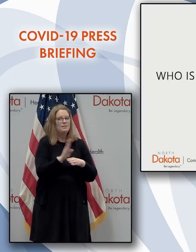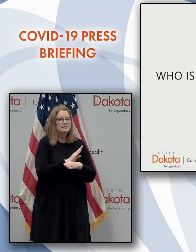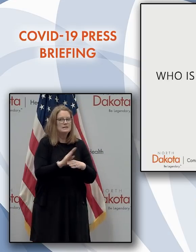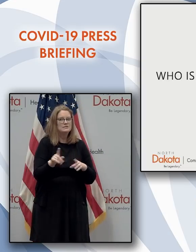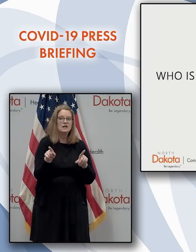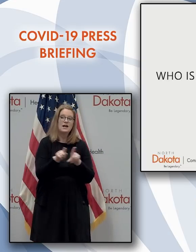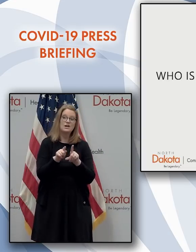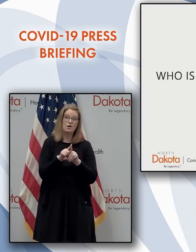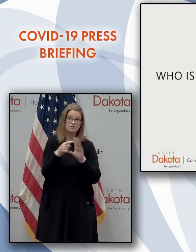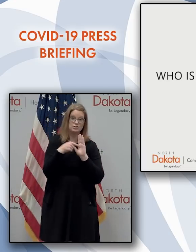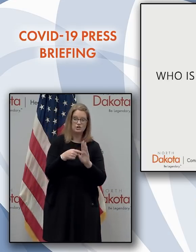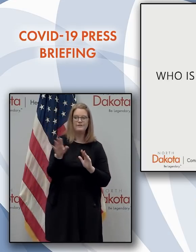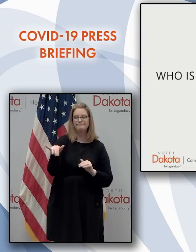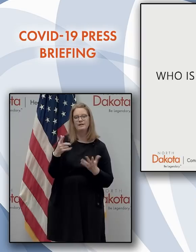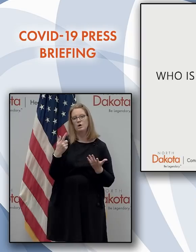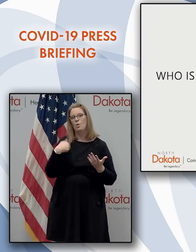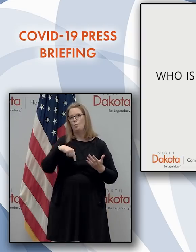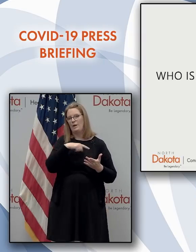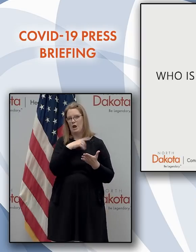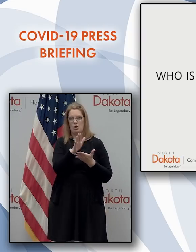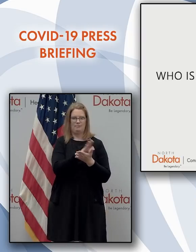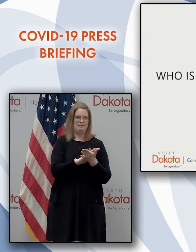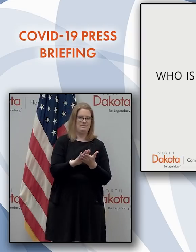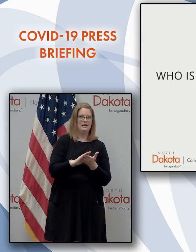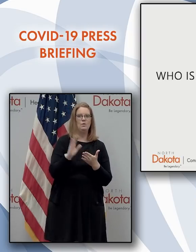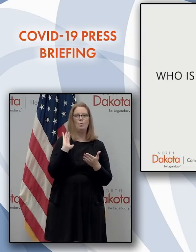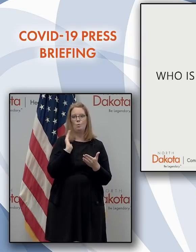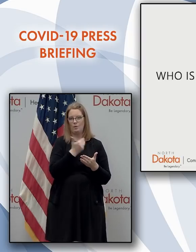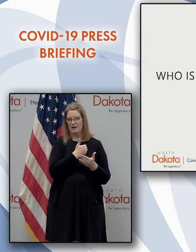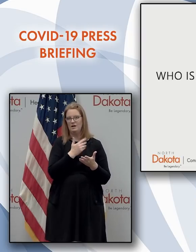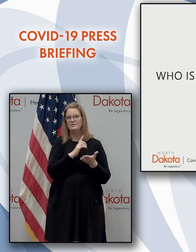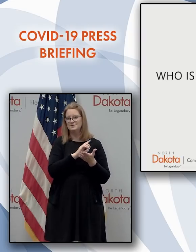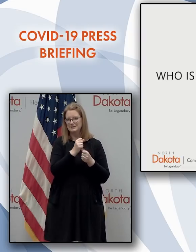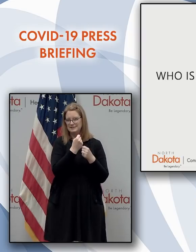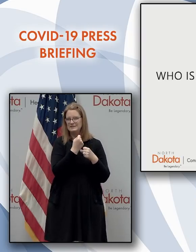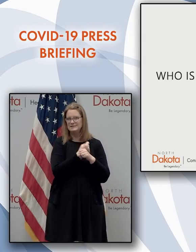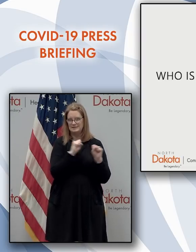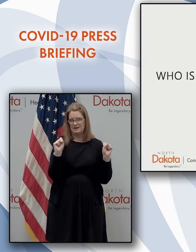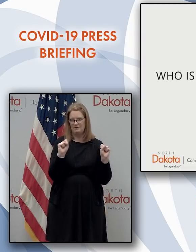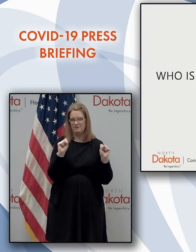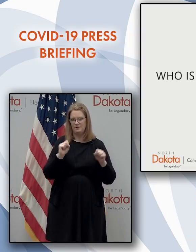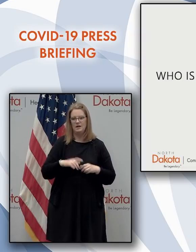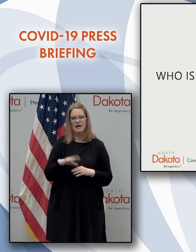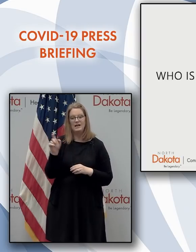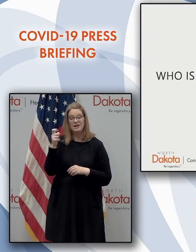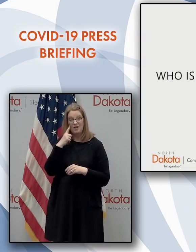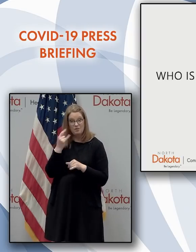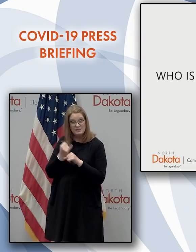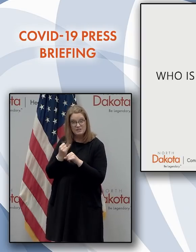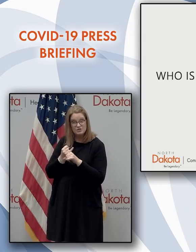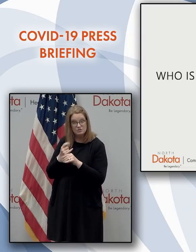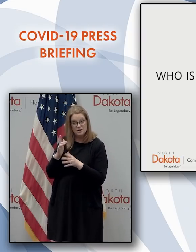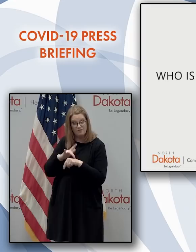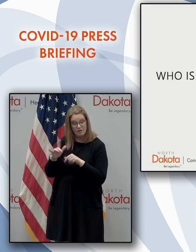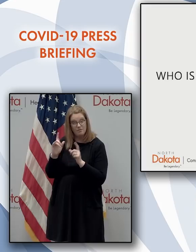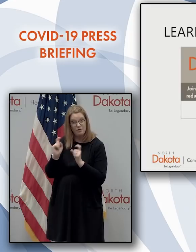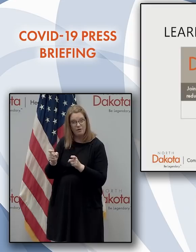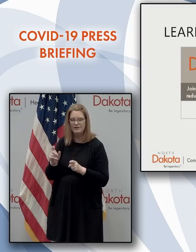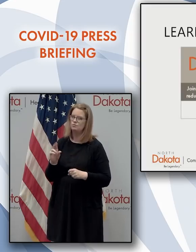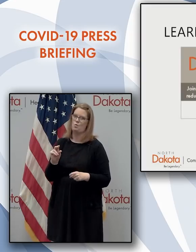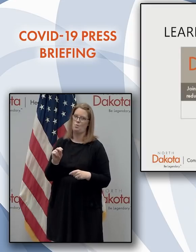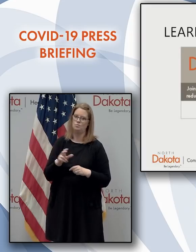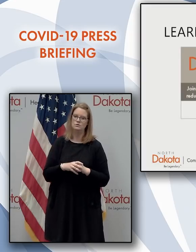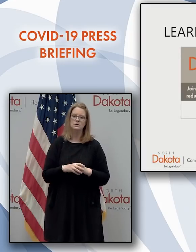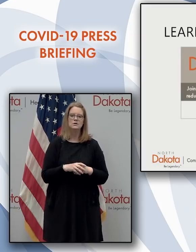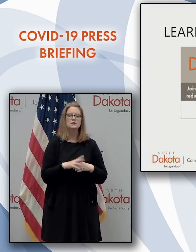consumer confidence. And finally, government institutions are not eligible for the grant. So the business briefing tomorrow